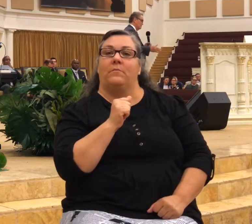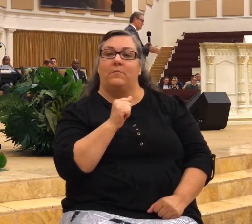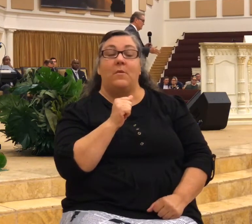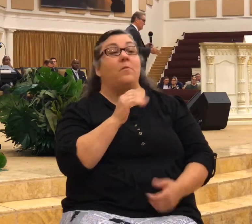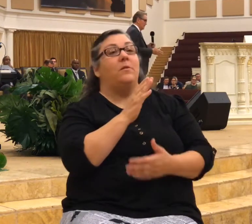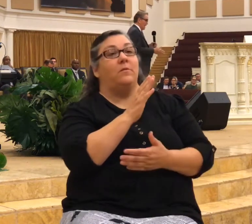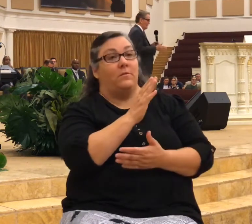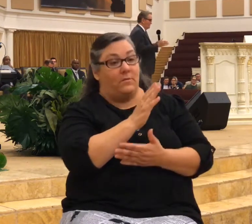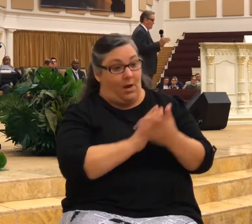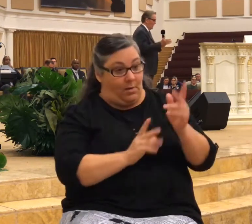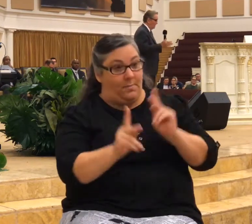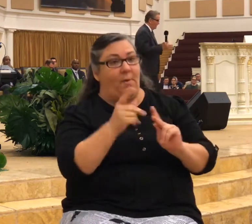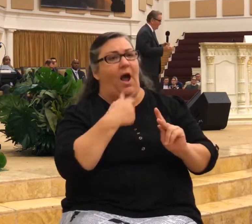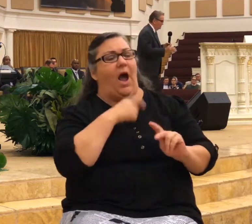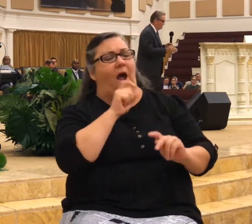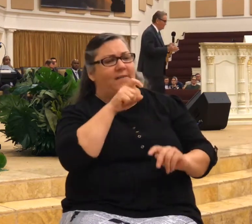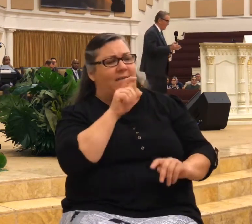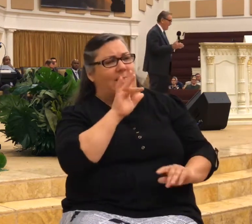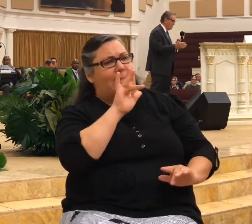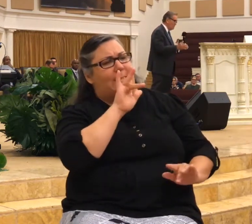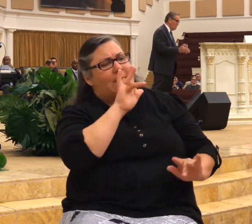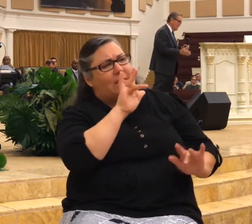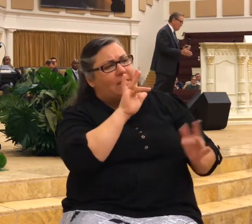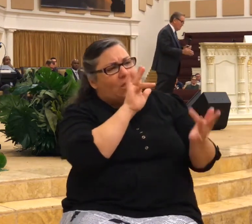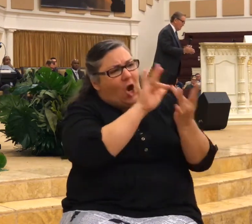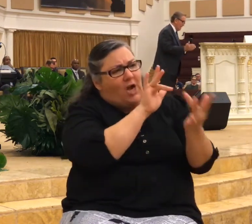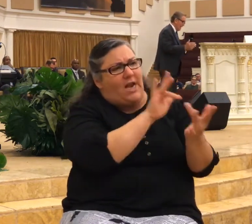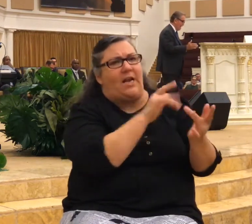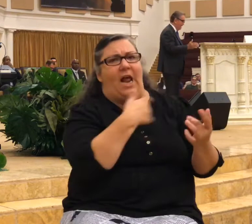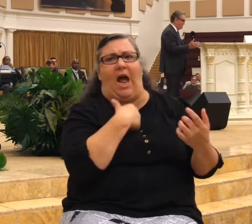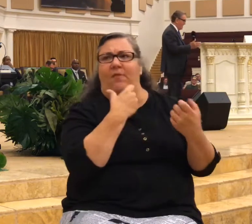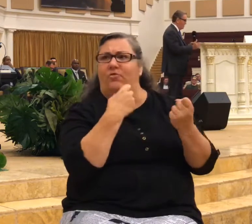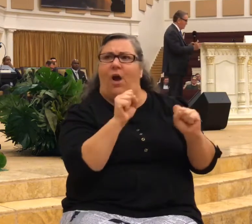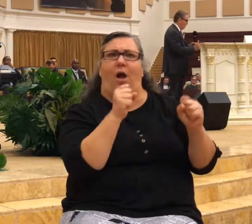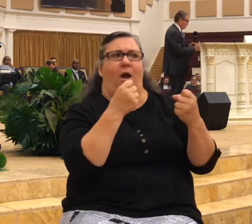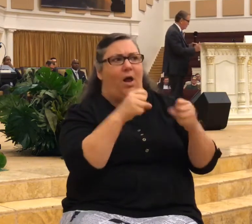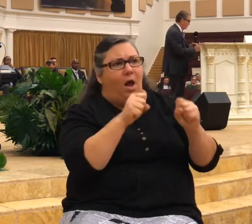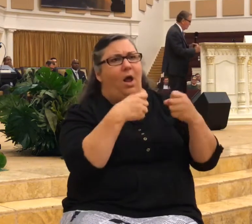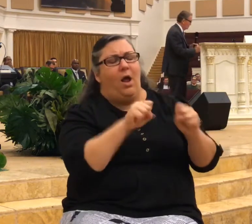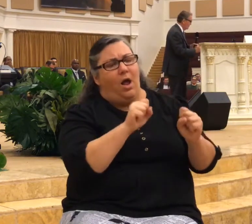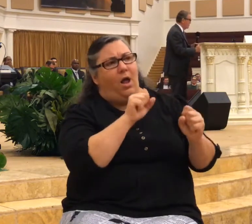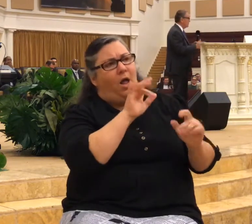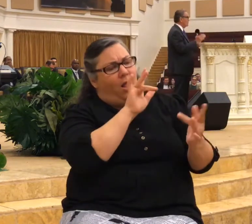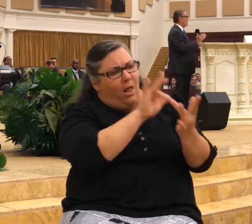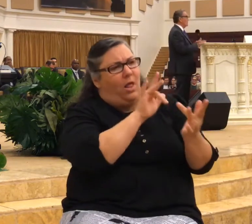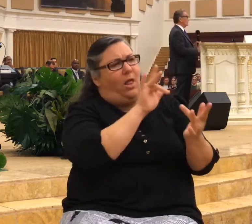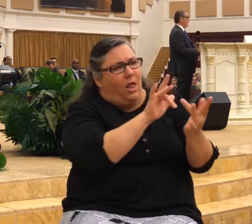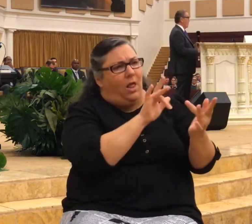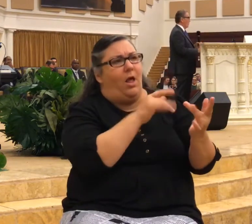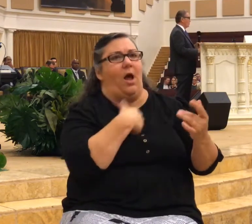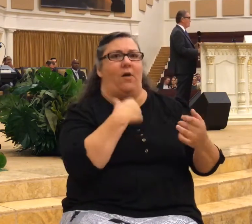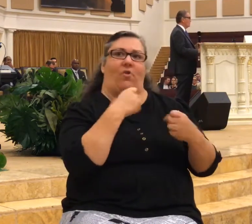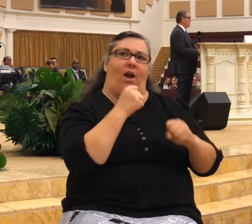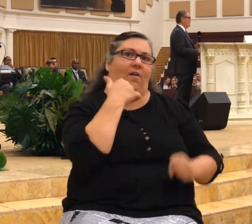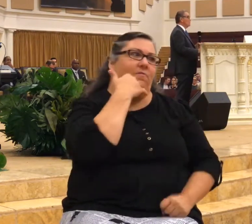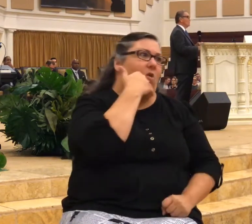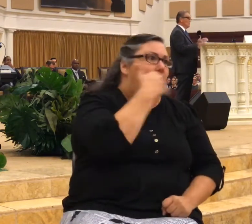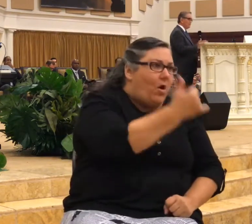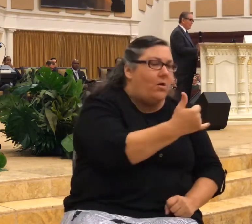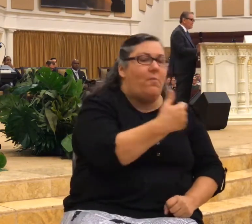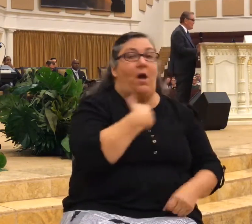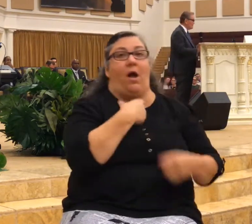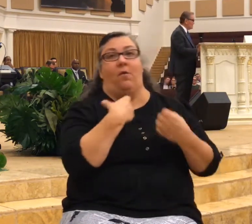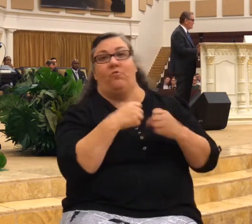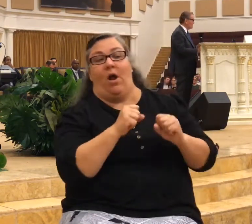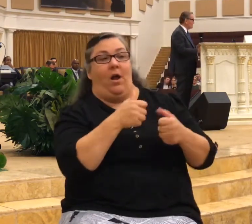reach, and I have sought in by every means that I had at my disposal, through phone calls,